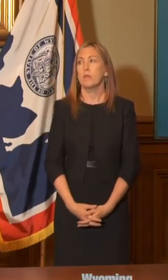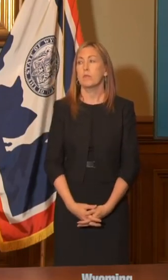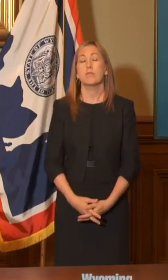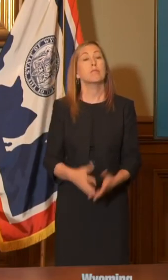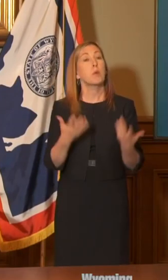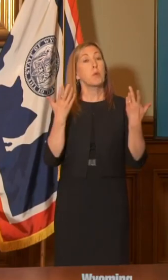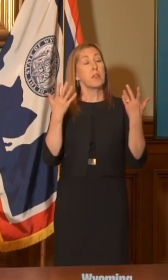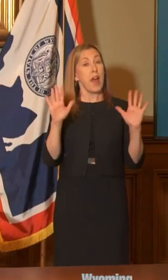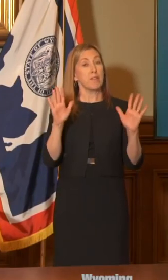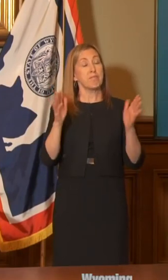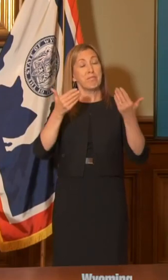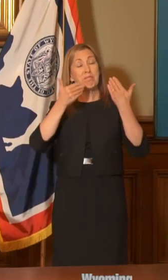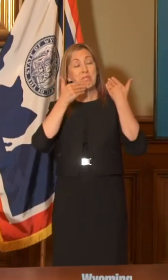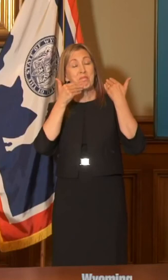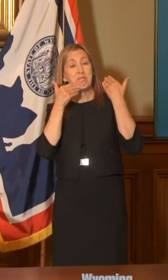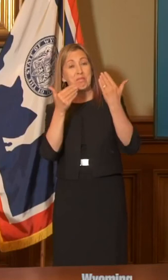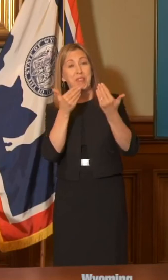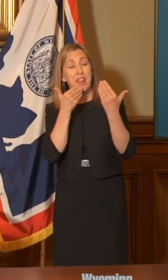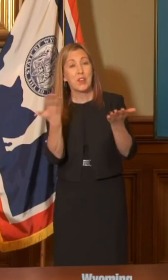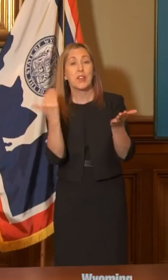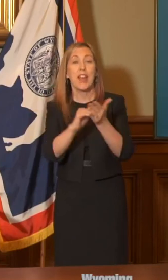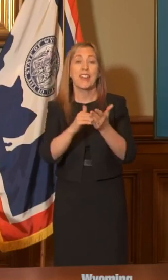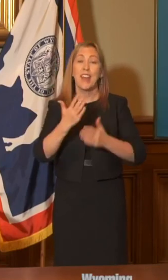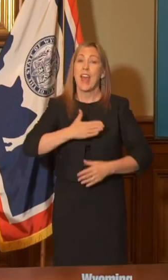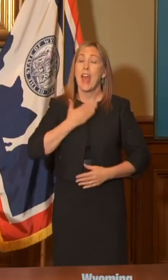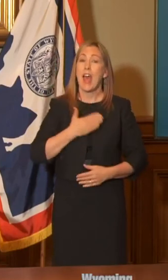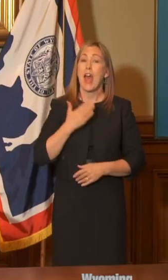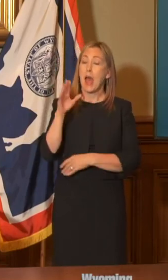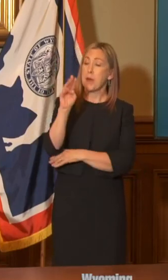And so with that, I thank you again. Happy May.